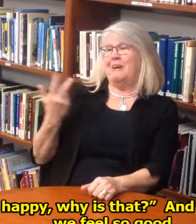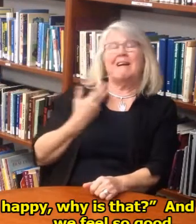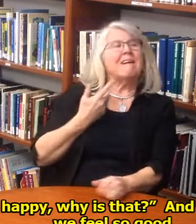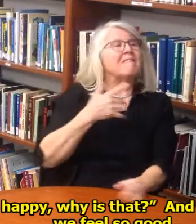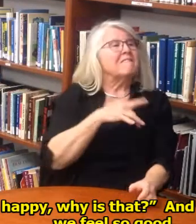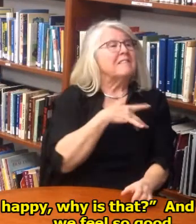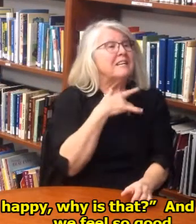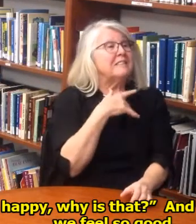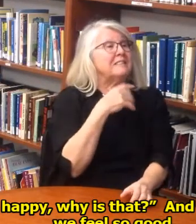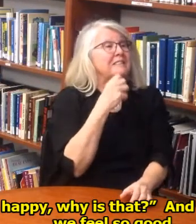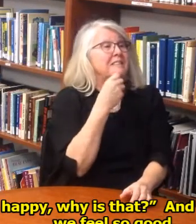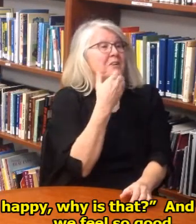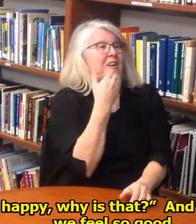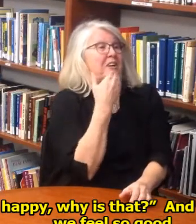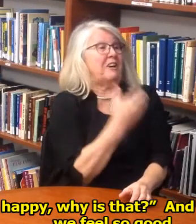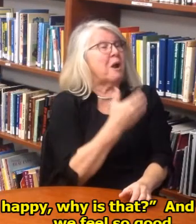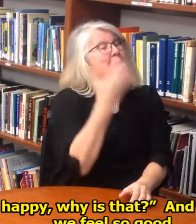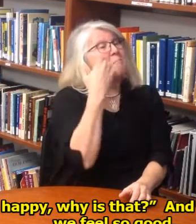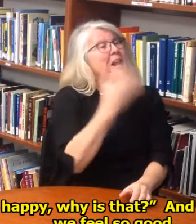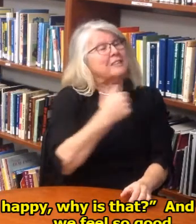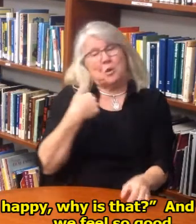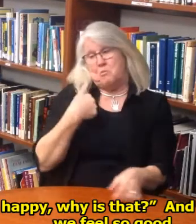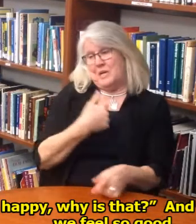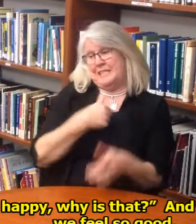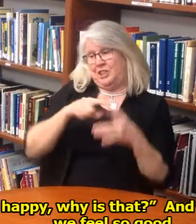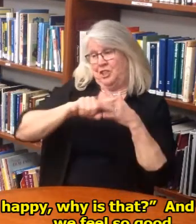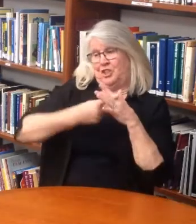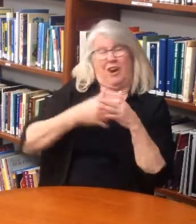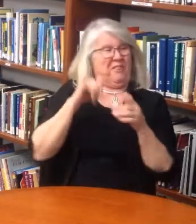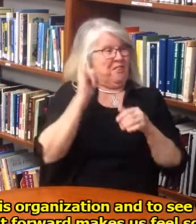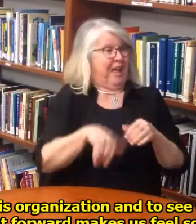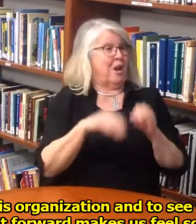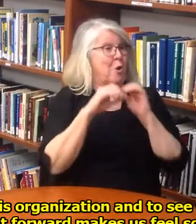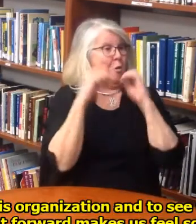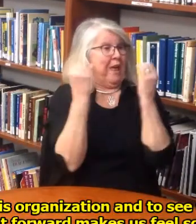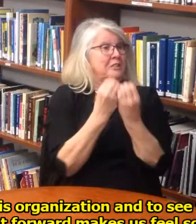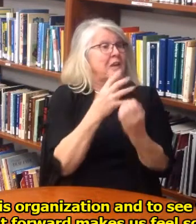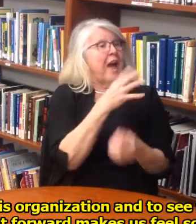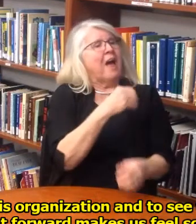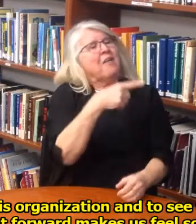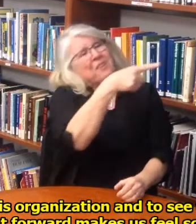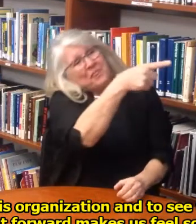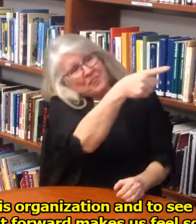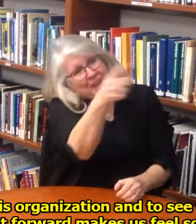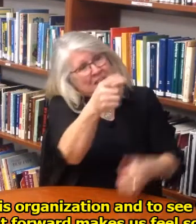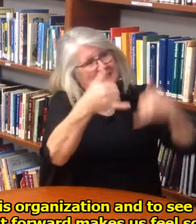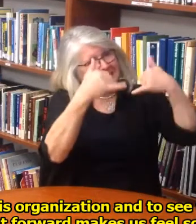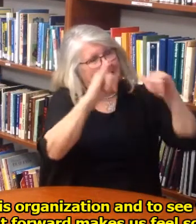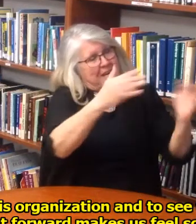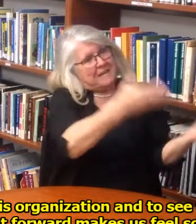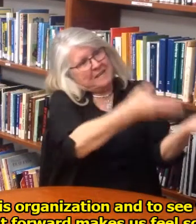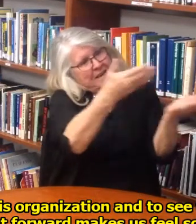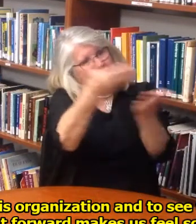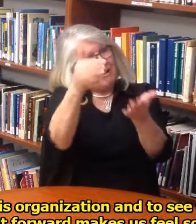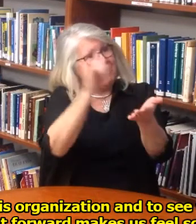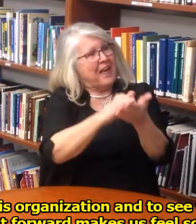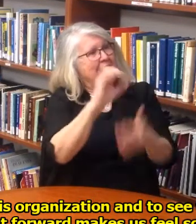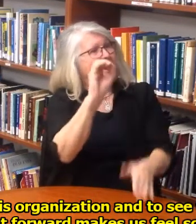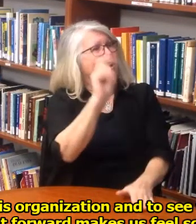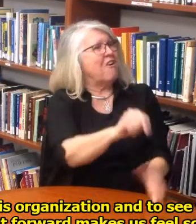because we feel so good. We started this organization, and to see them still carrying